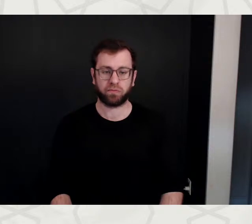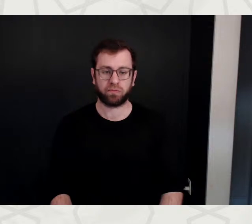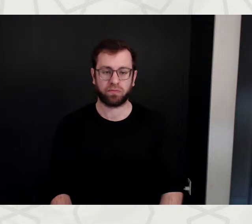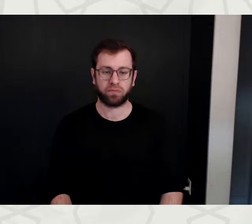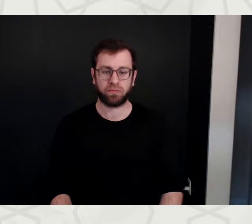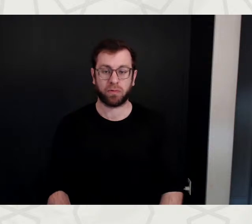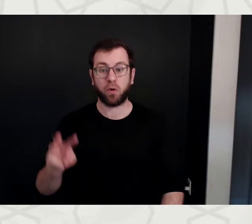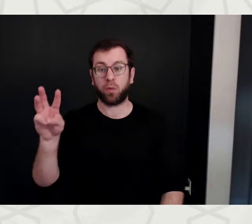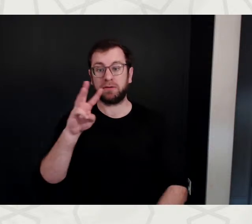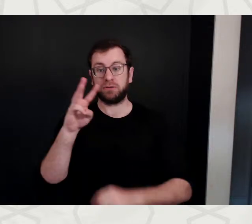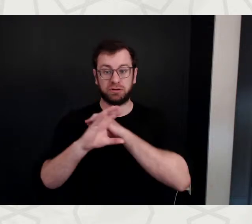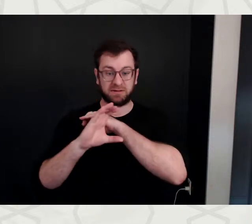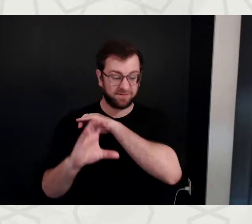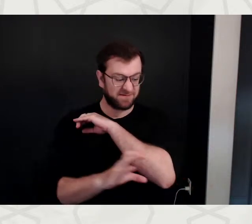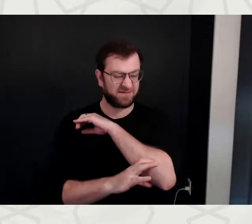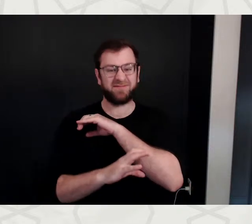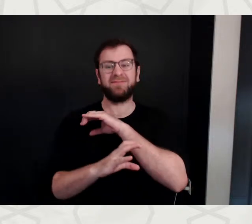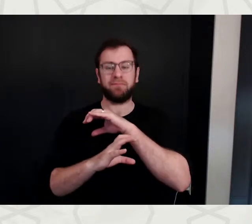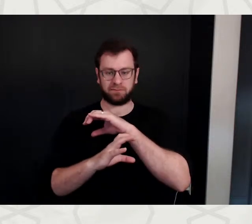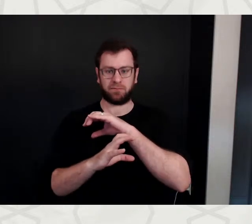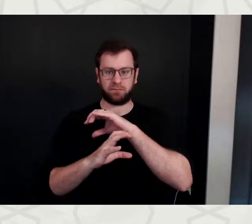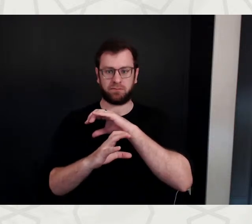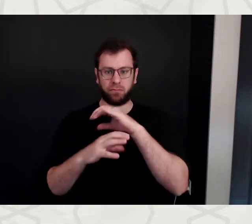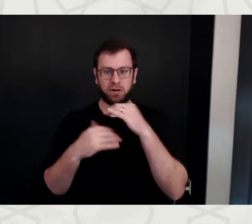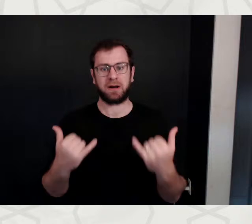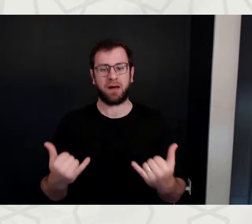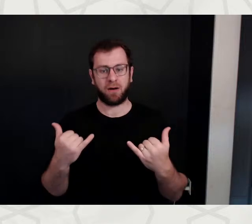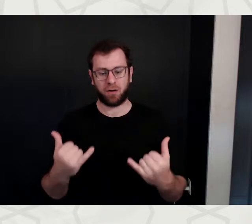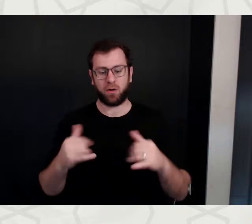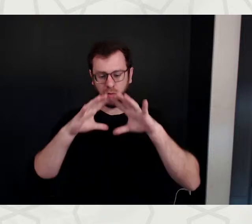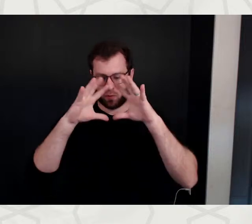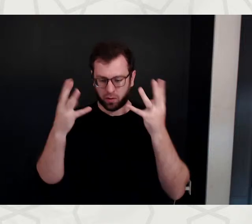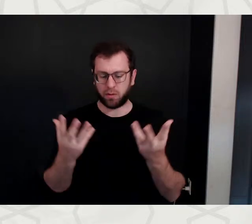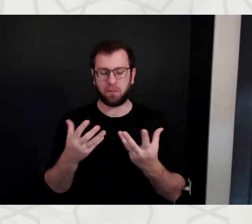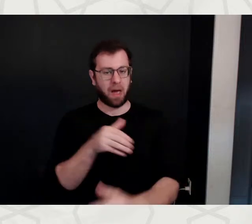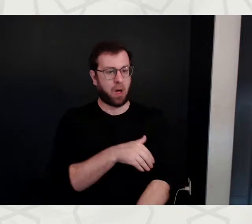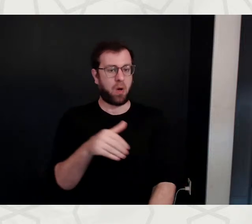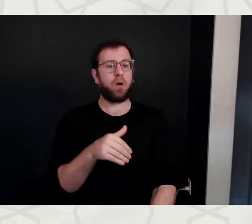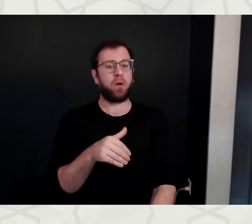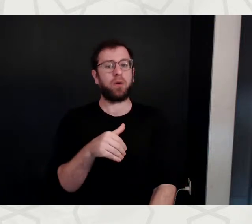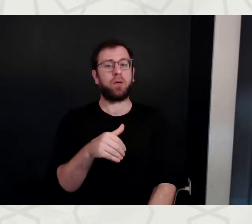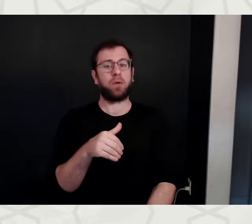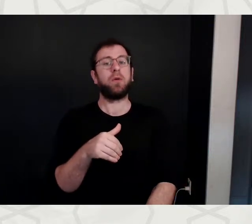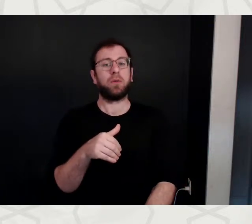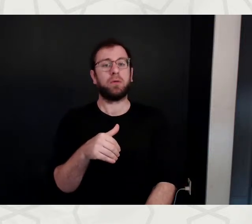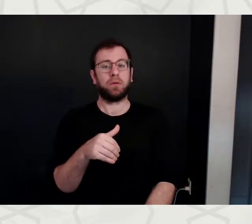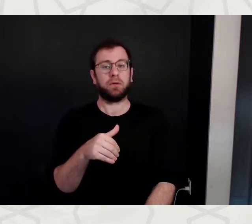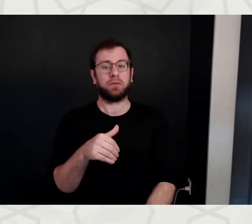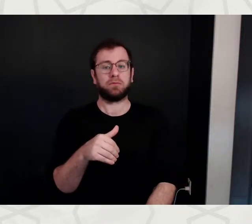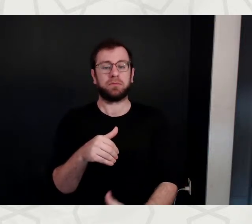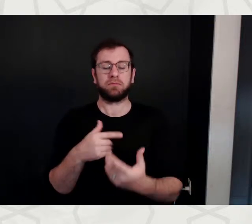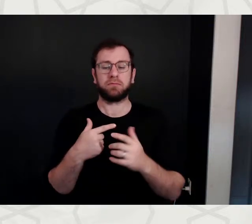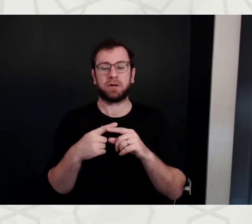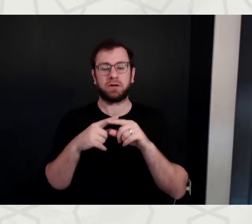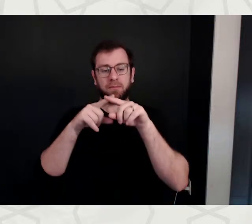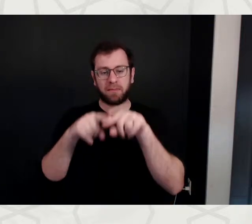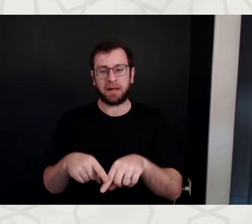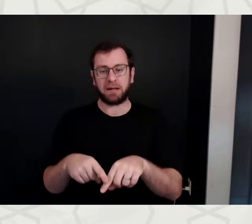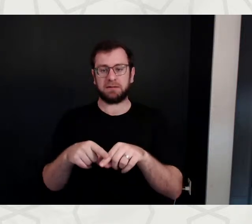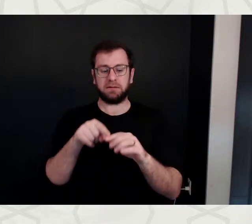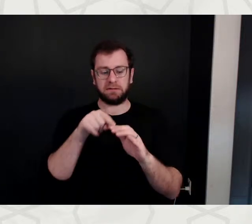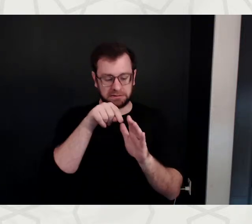in the current world order is based on the genocide of